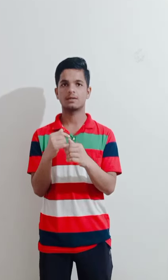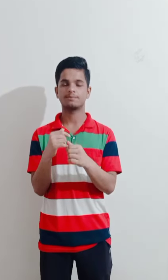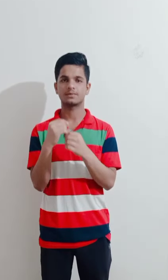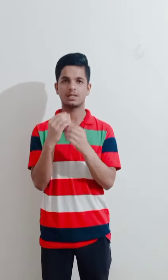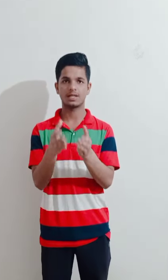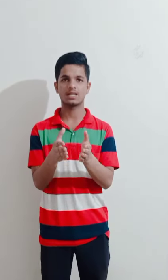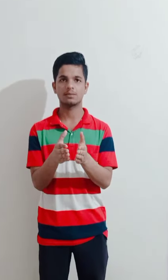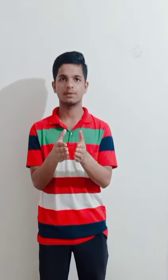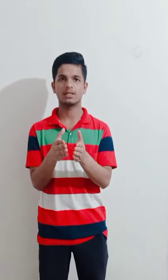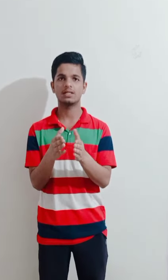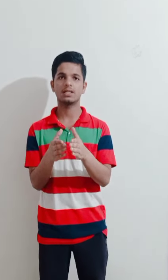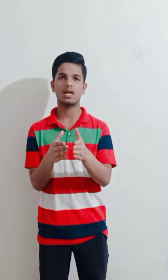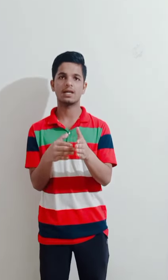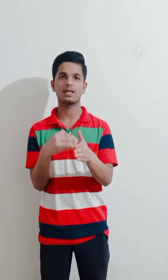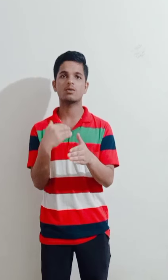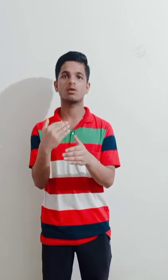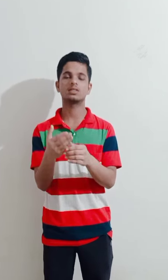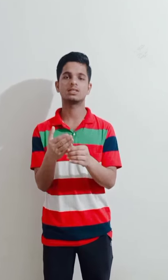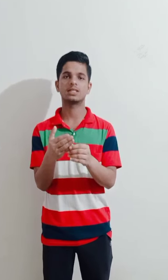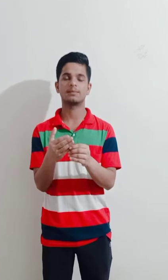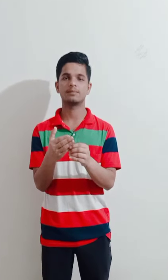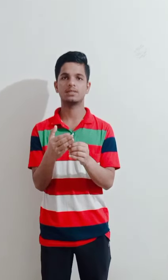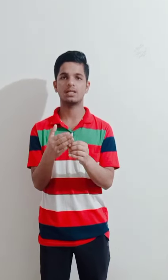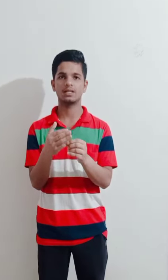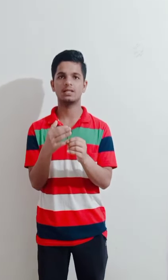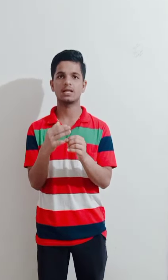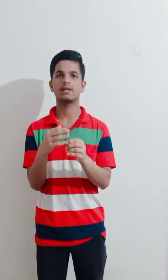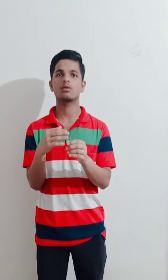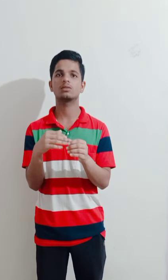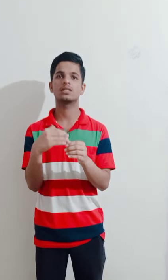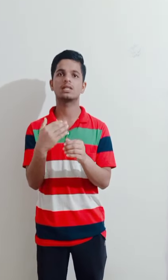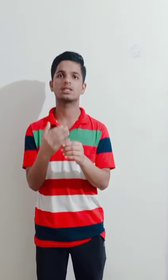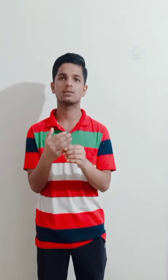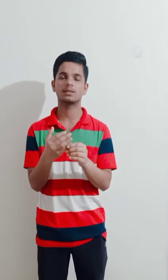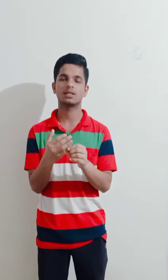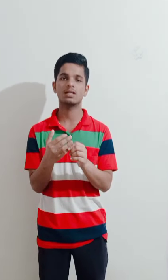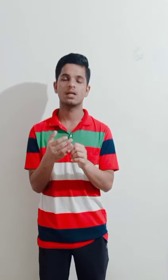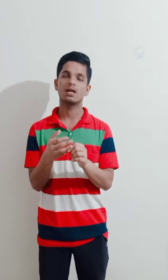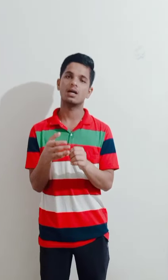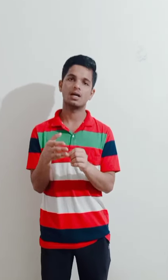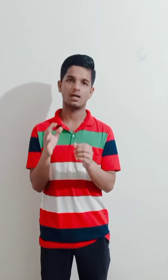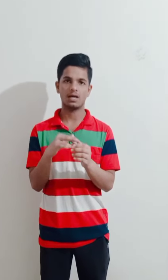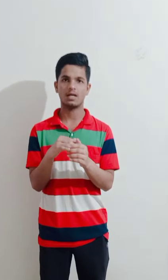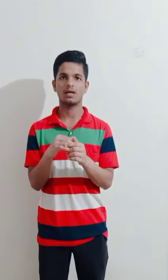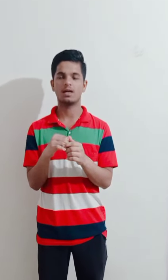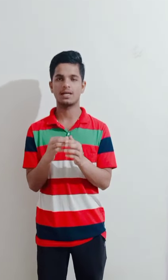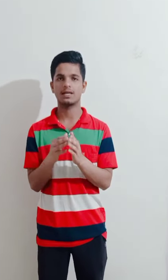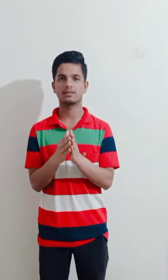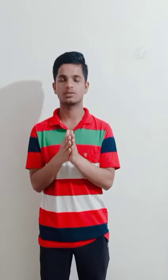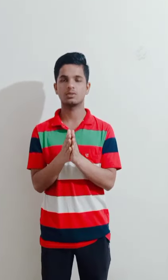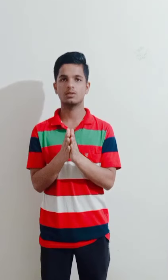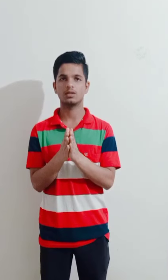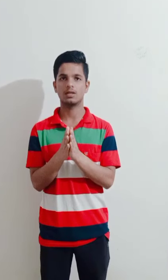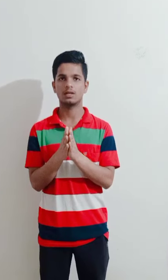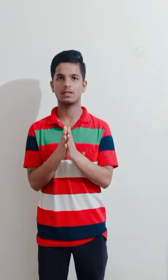in recursion method it again calls itself, means it again calls the recursion method again. So